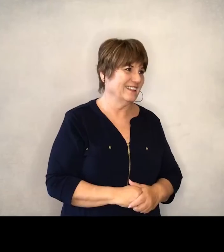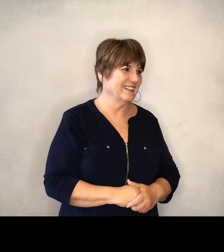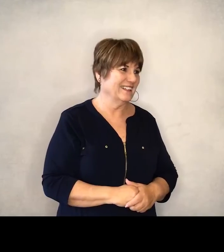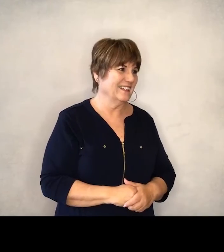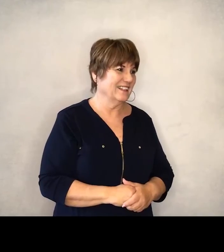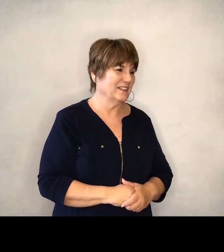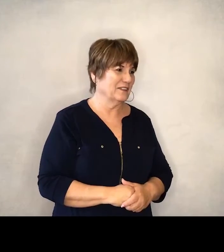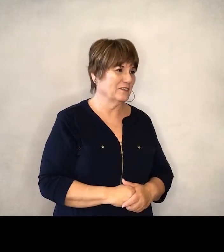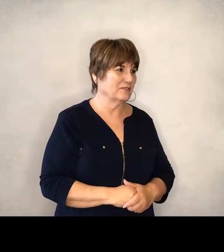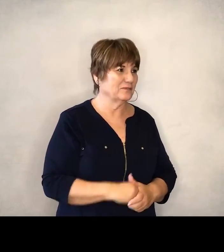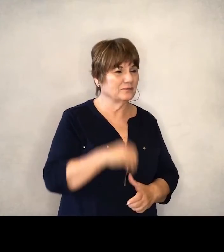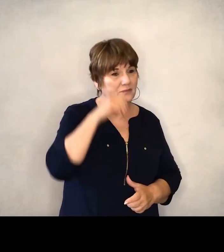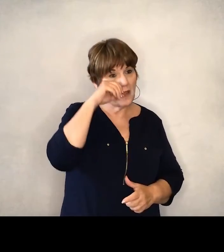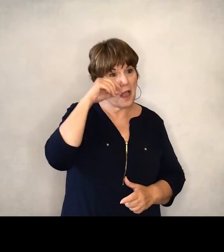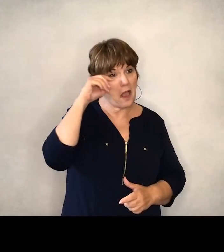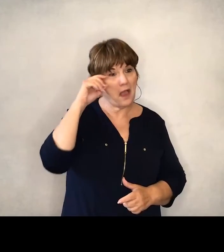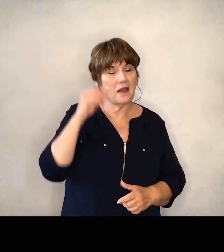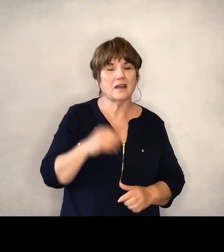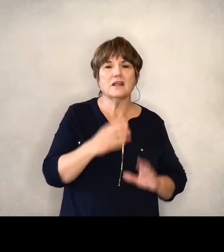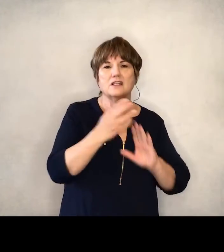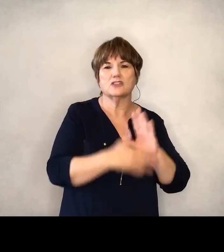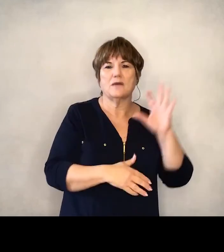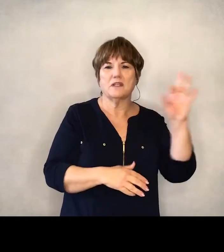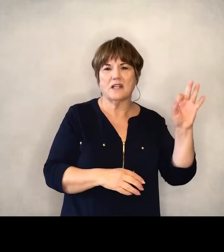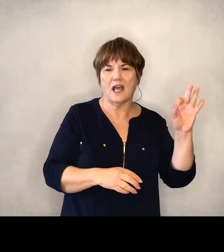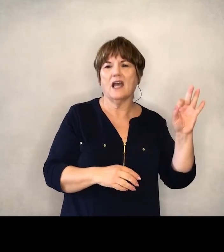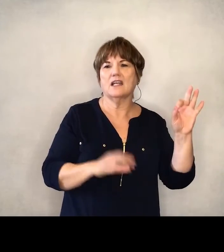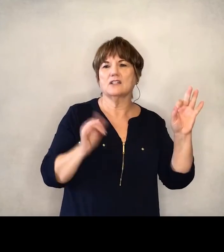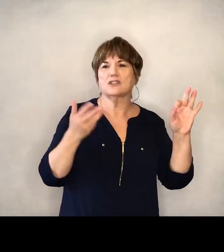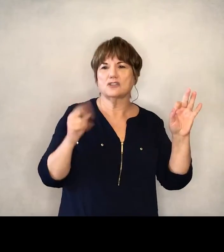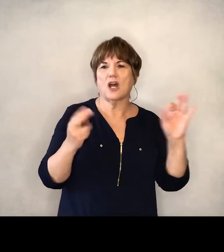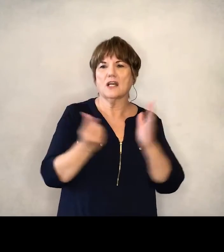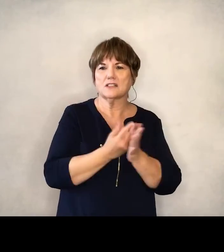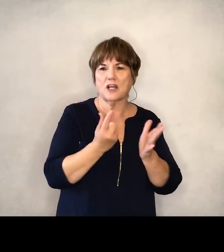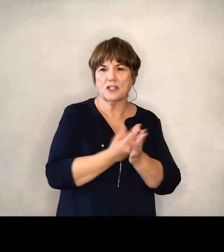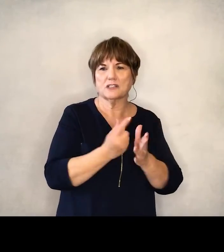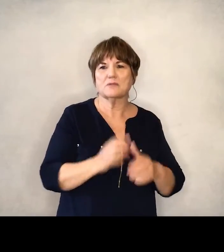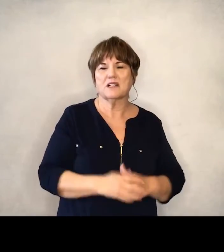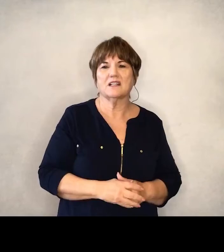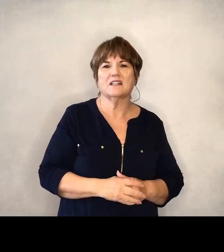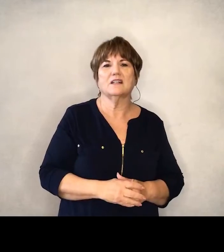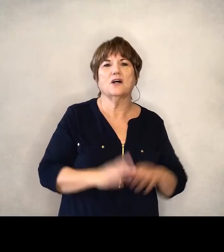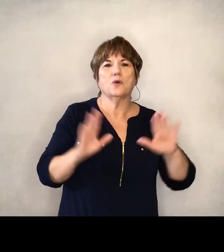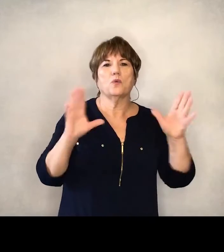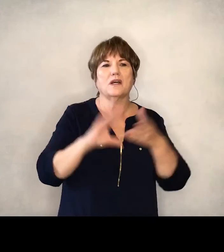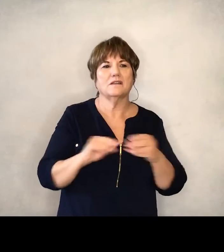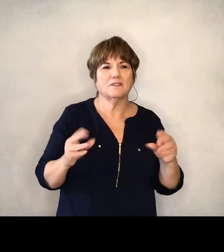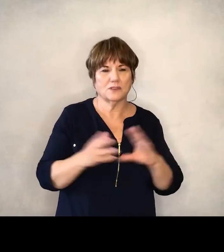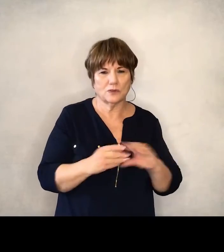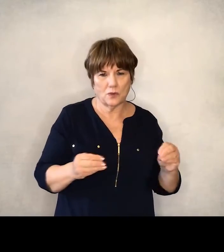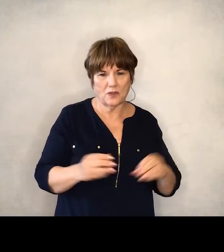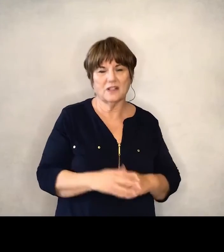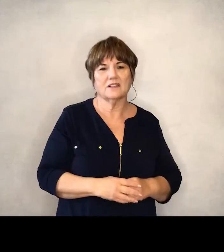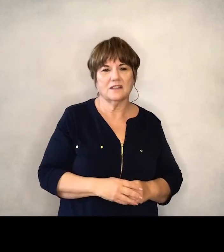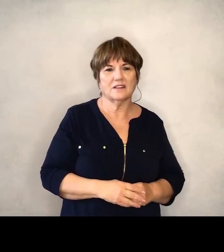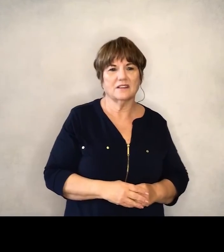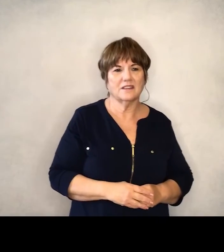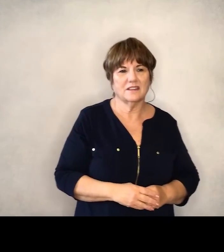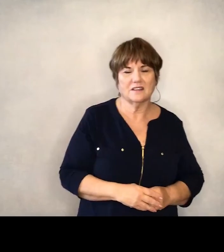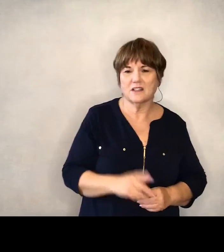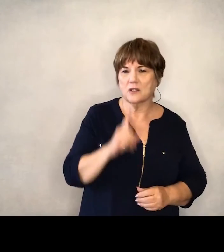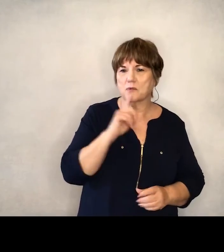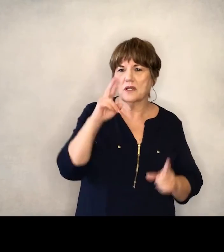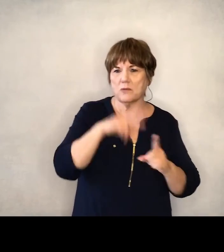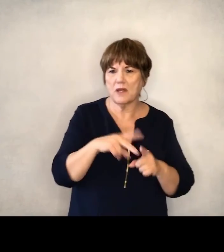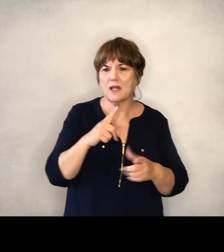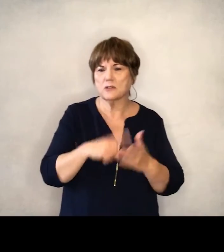In the ninth chapter of John's Gospel, there's a very marvelous story that really applies to what we're talking